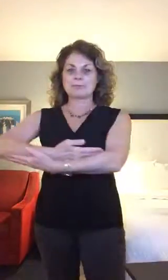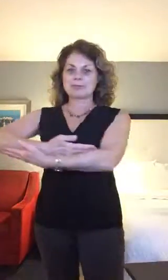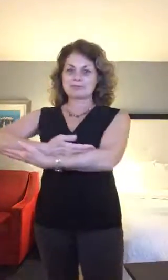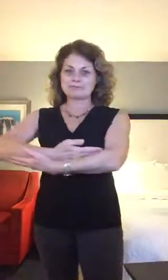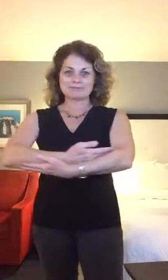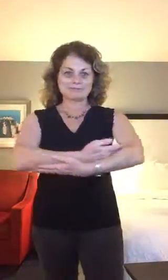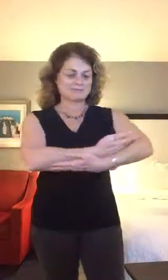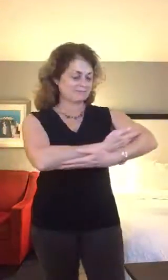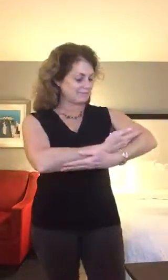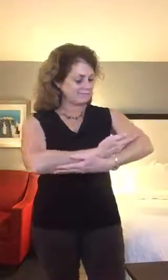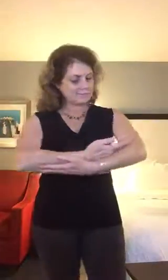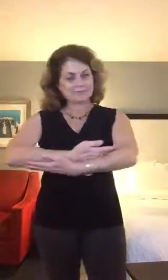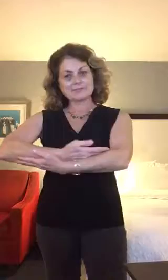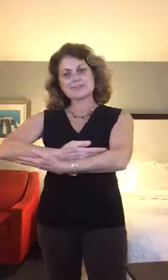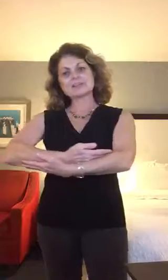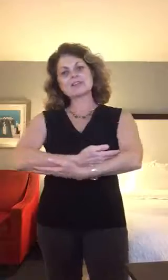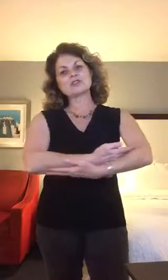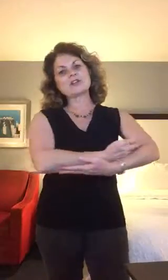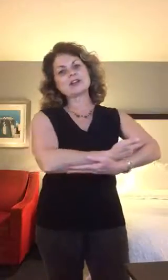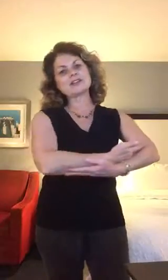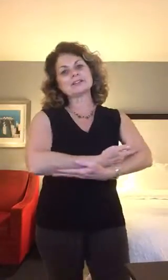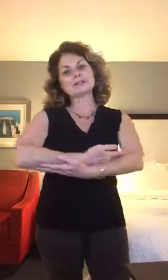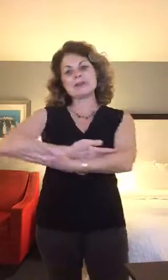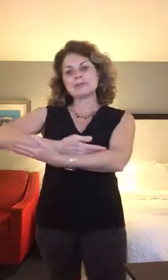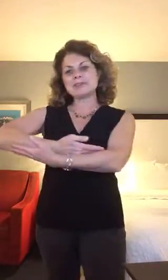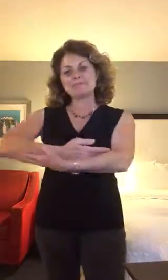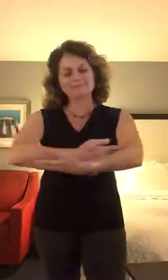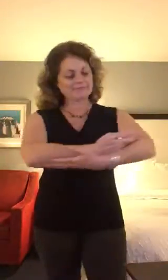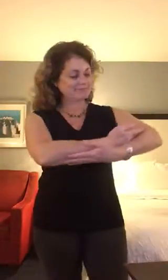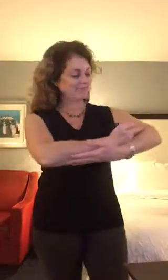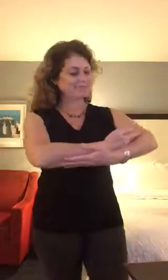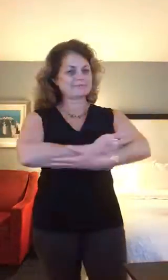Baby. Just like you're rocking a little baby.